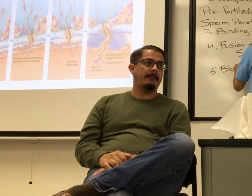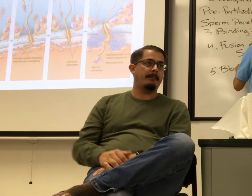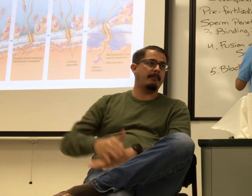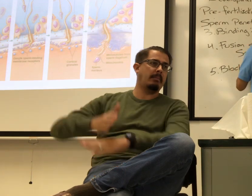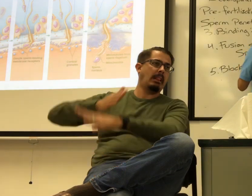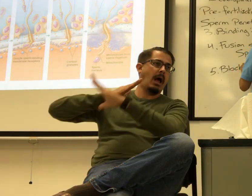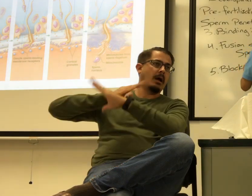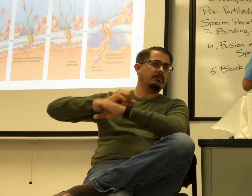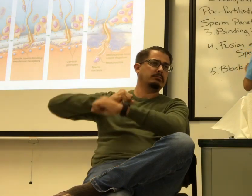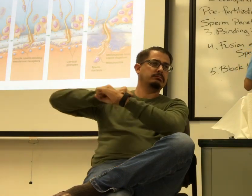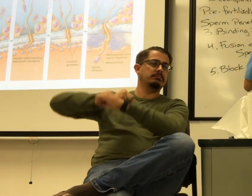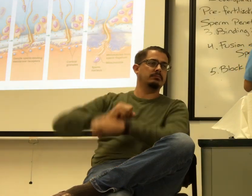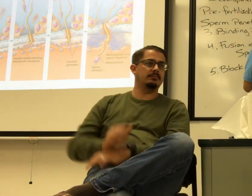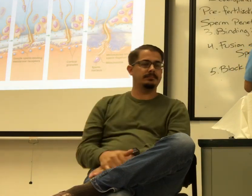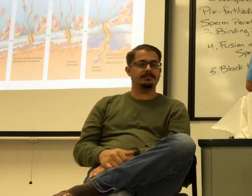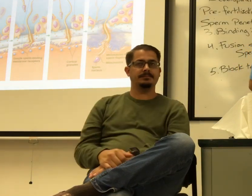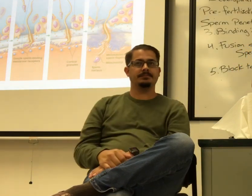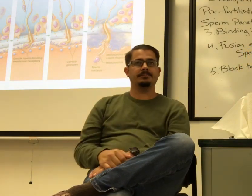Block two,